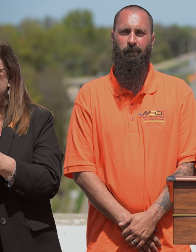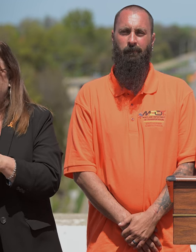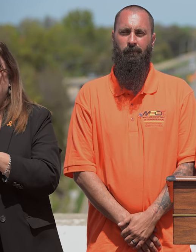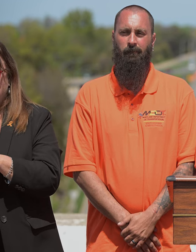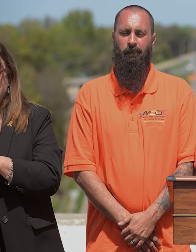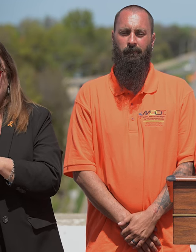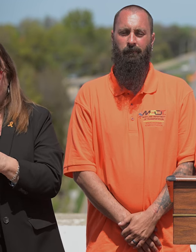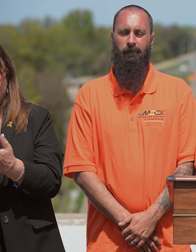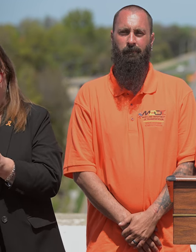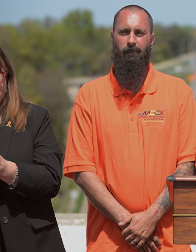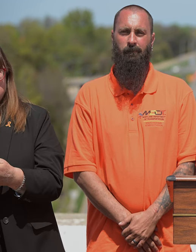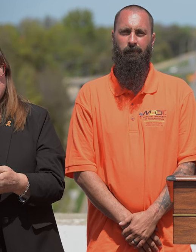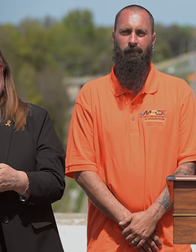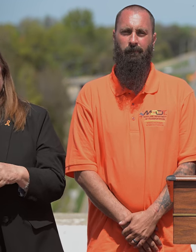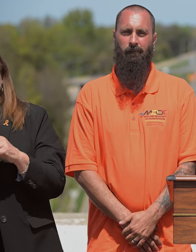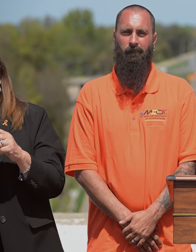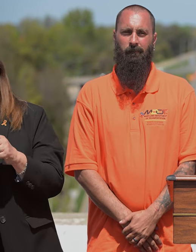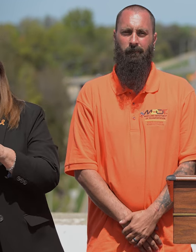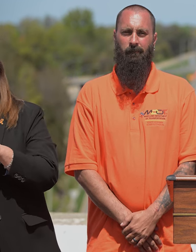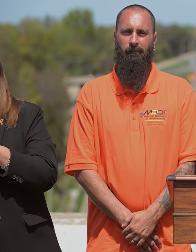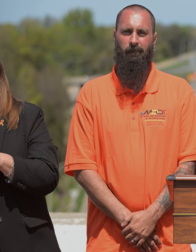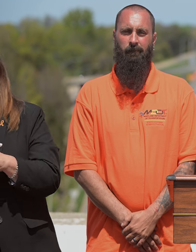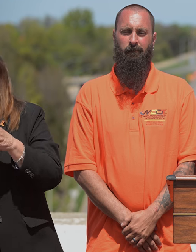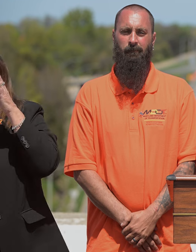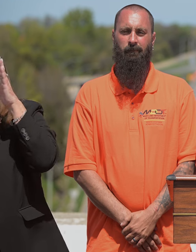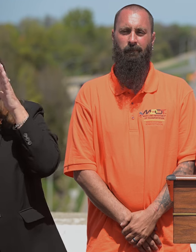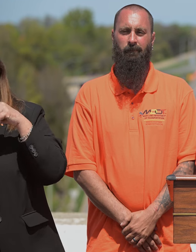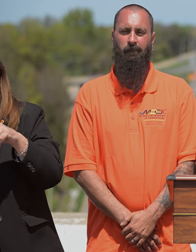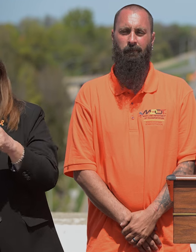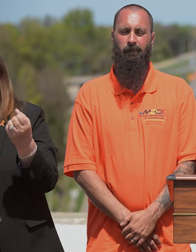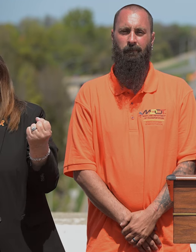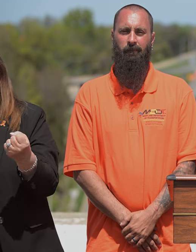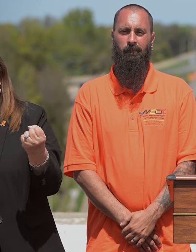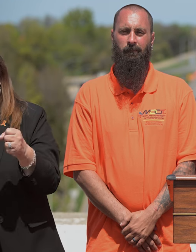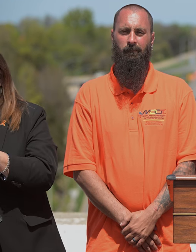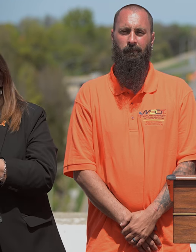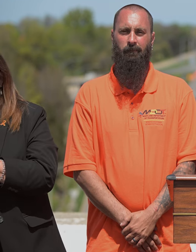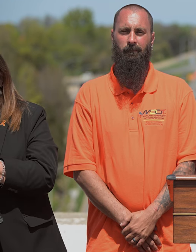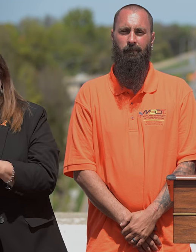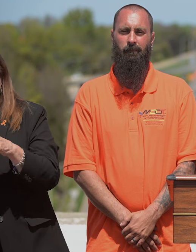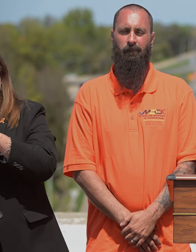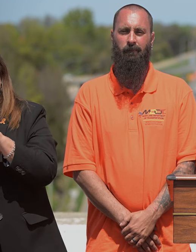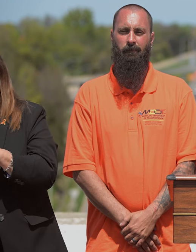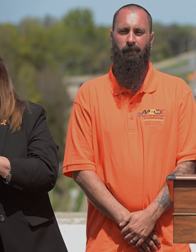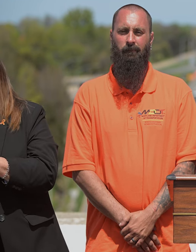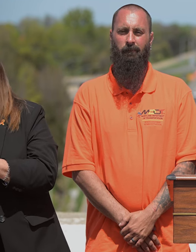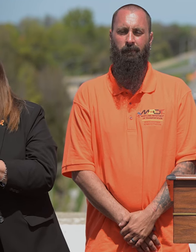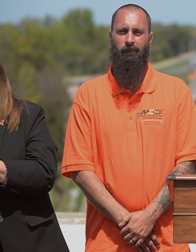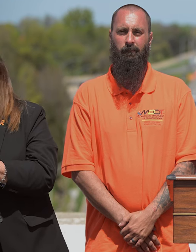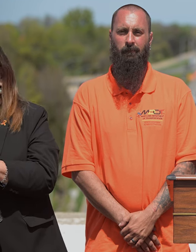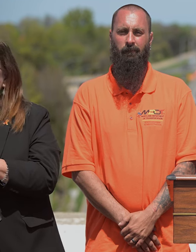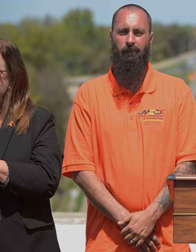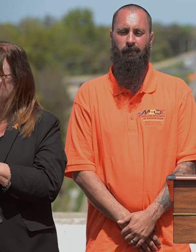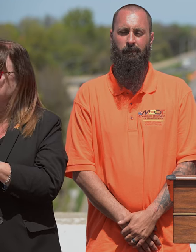crash. It can't be said enough. Pay attention when you're driving. Work zones are everywhere, every day. When you see